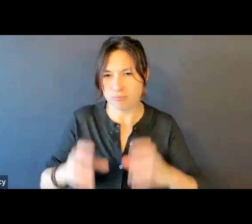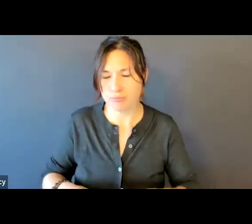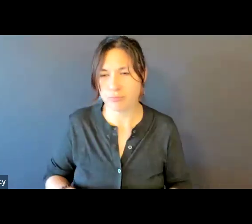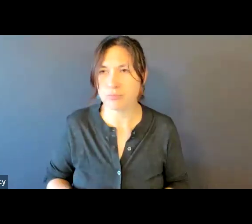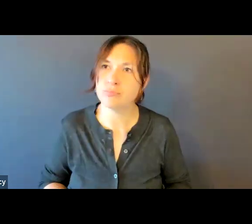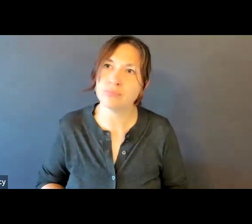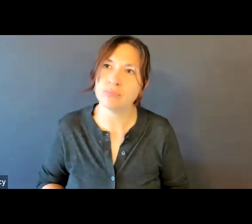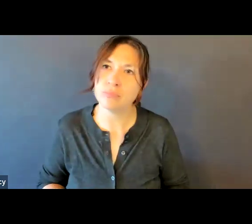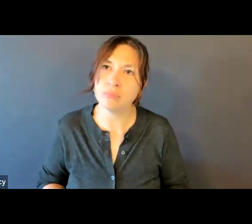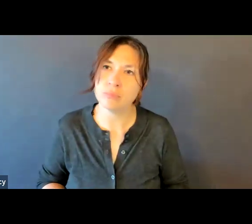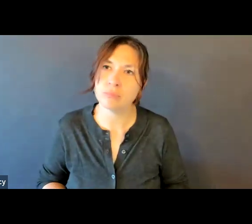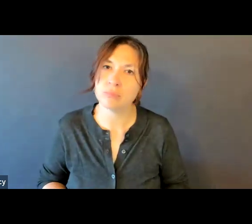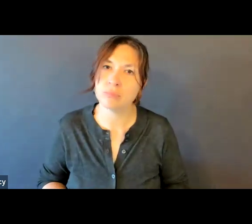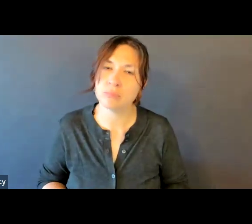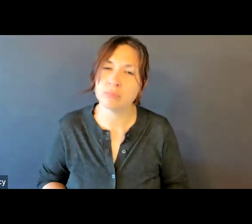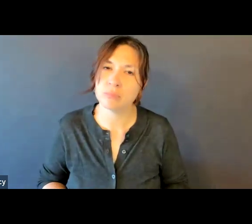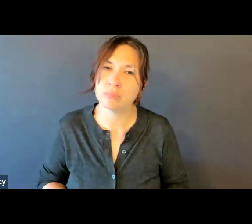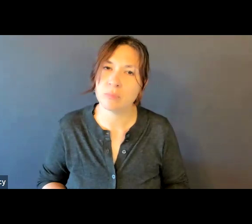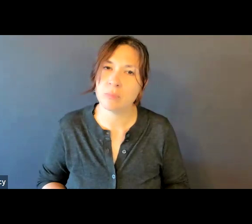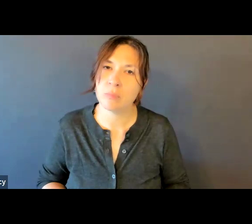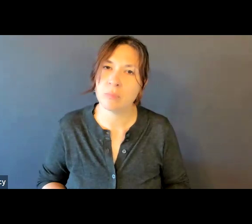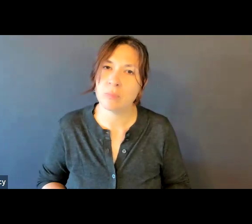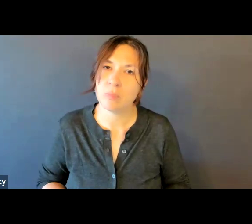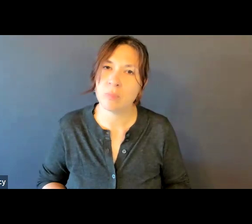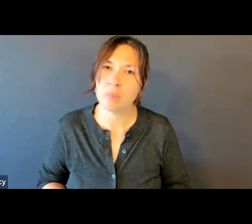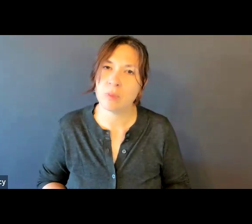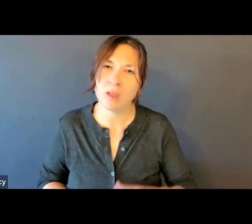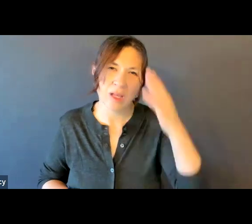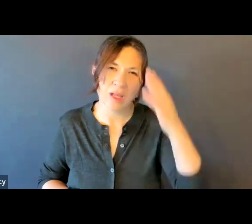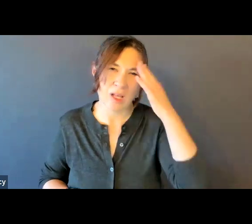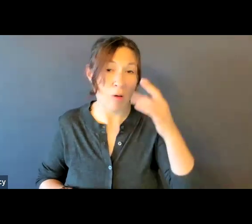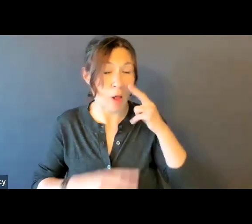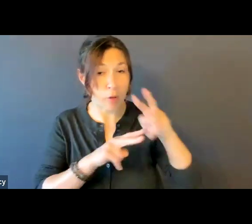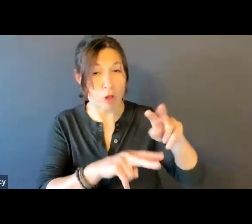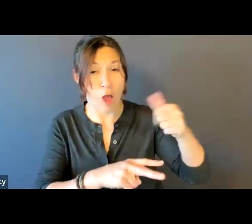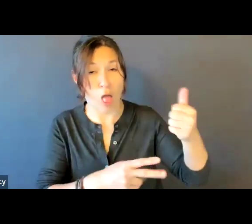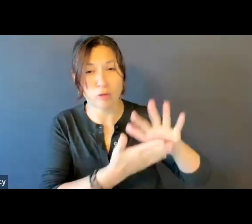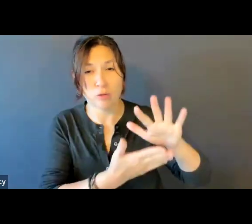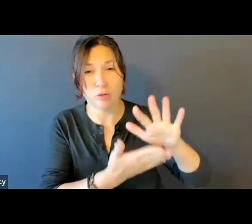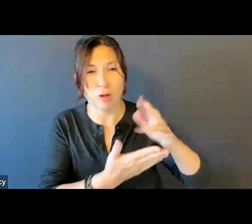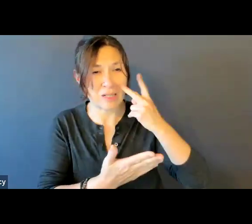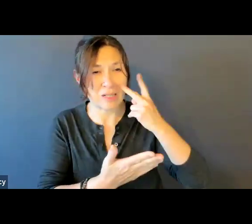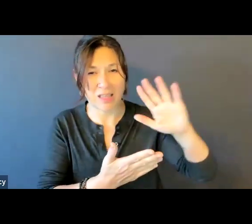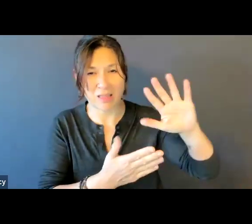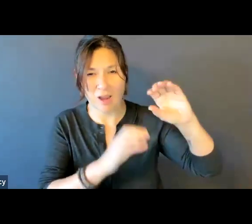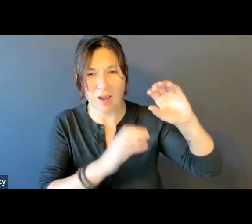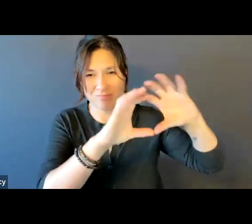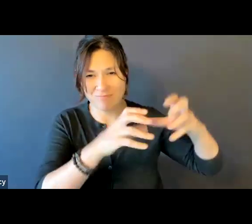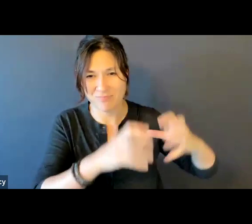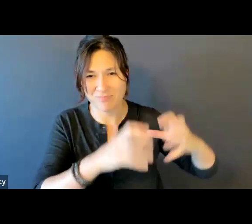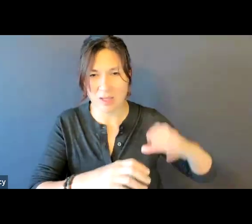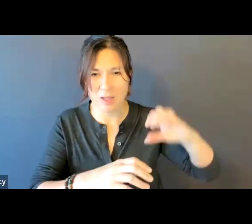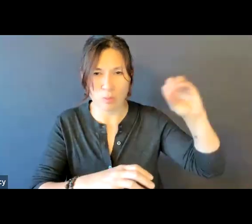in terms of the other list of the schools overall that just show a percentile and think about their individual student populations. I mean,